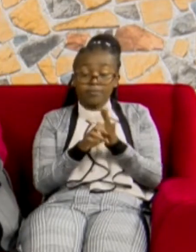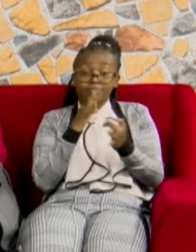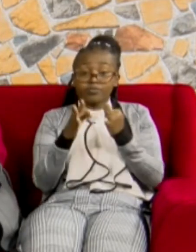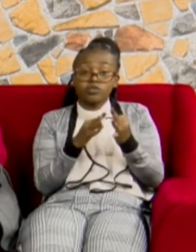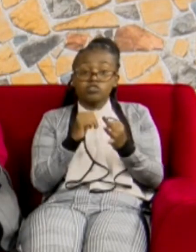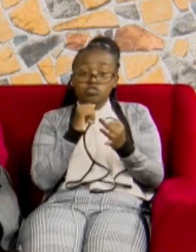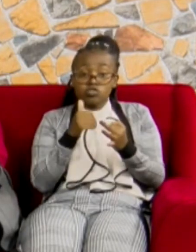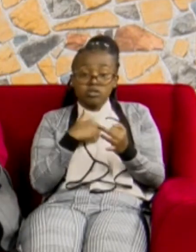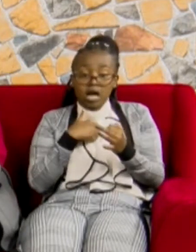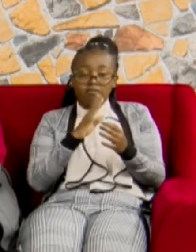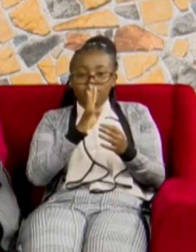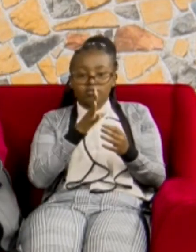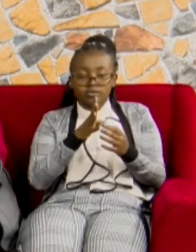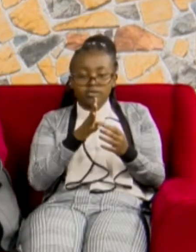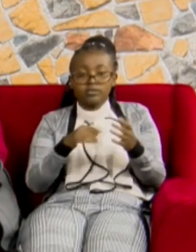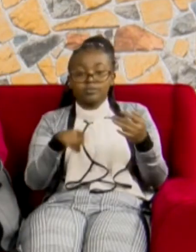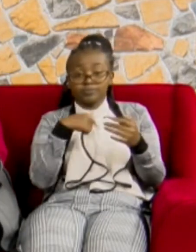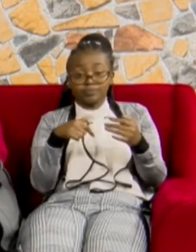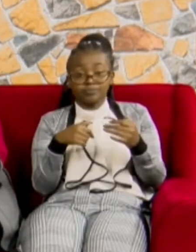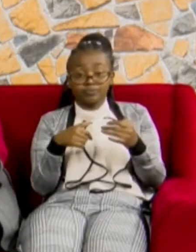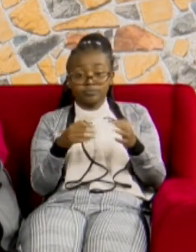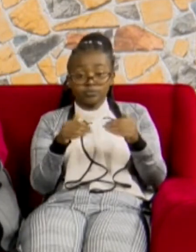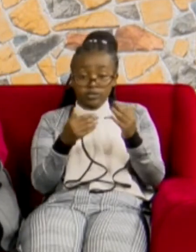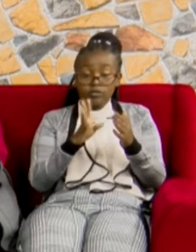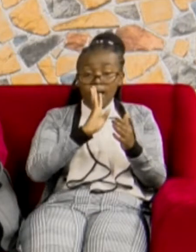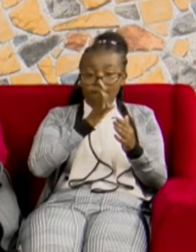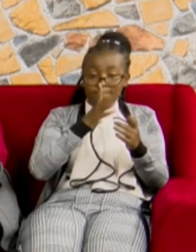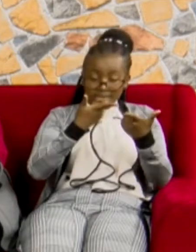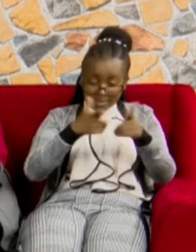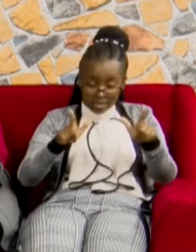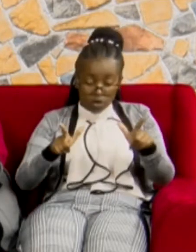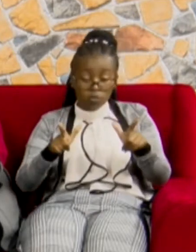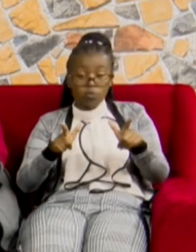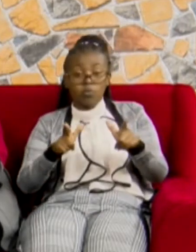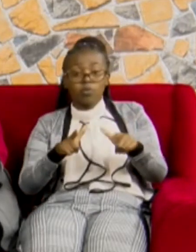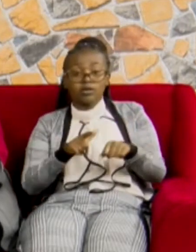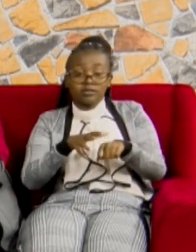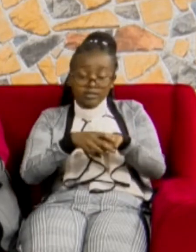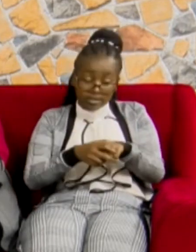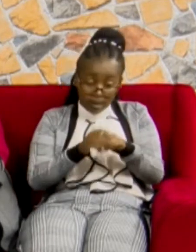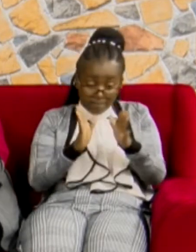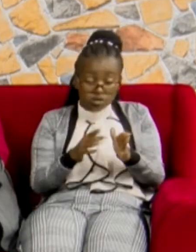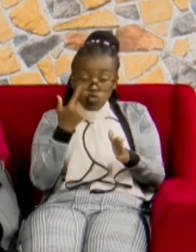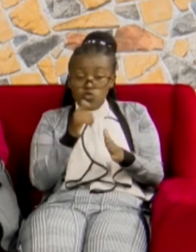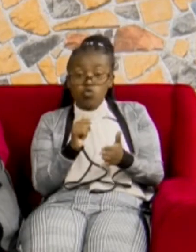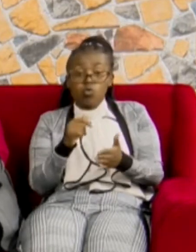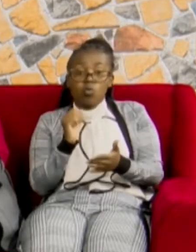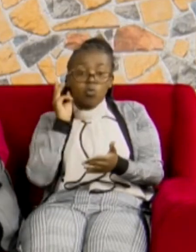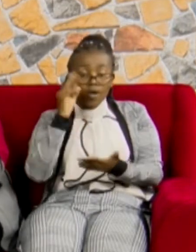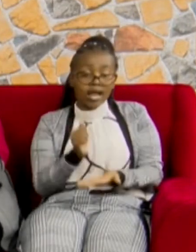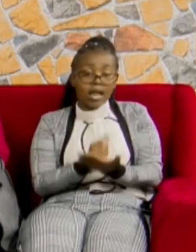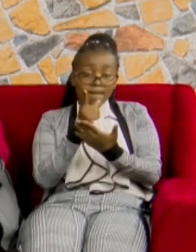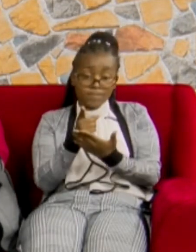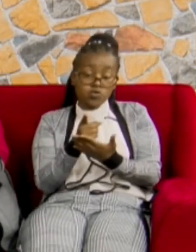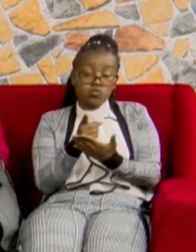if you don't have any speech, we set you up with a speech language pathologist who will help you in terms